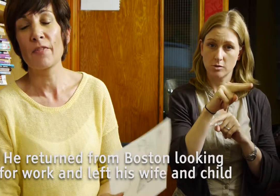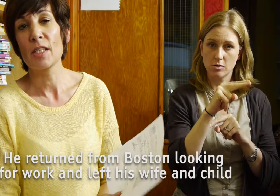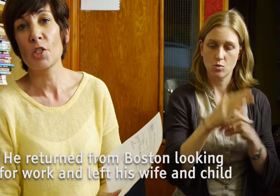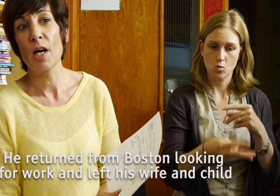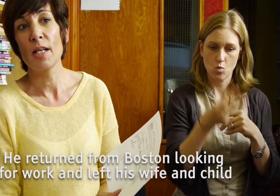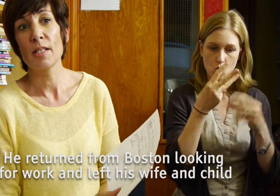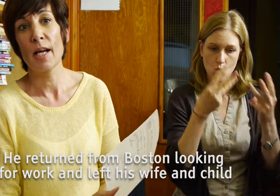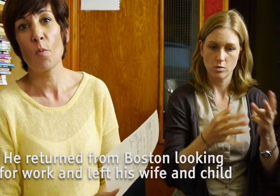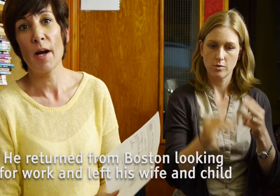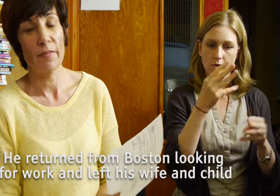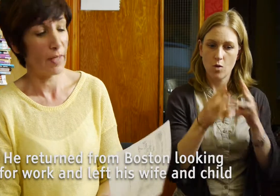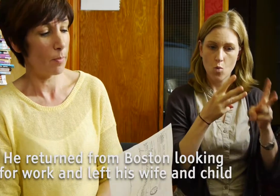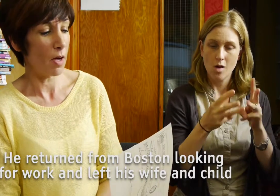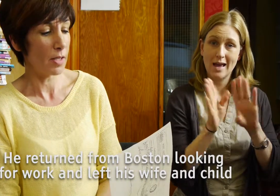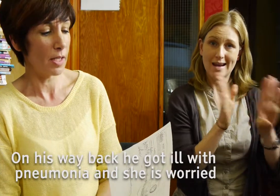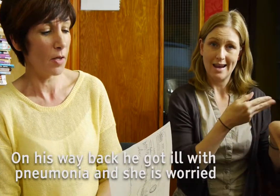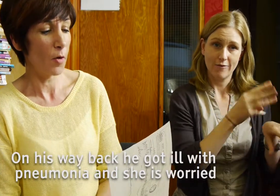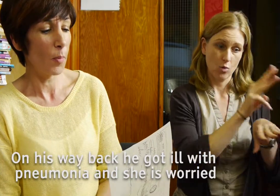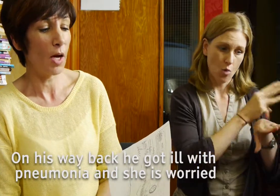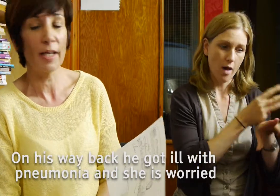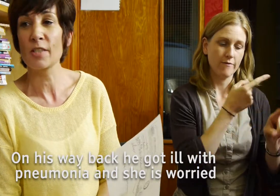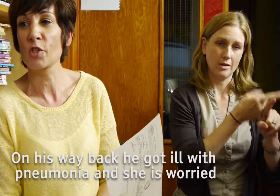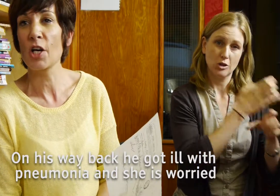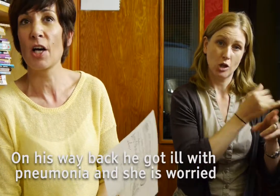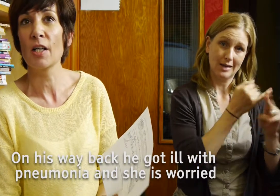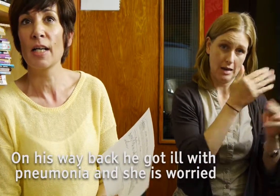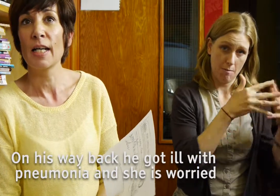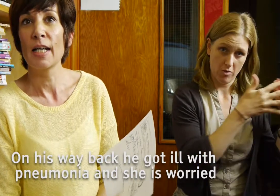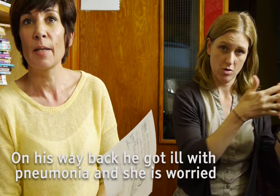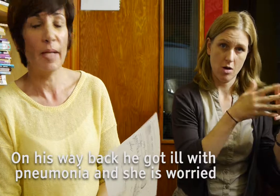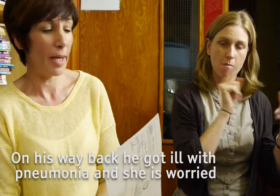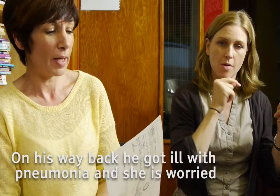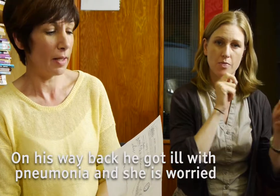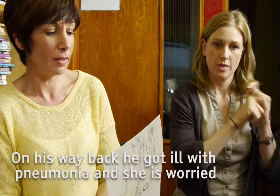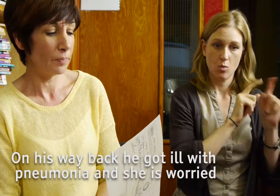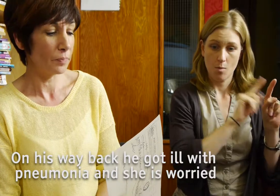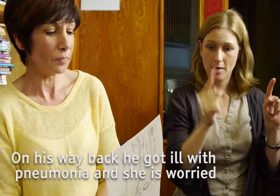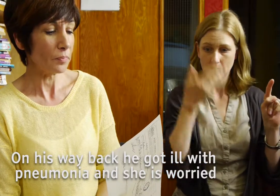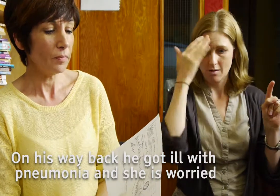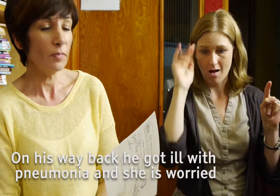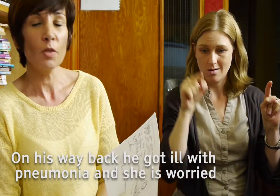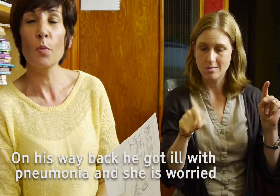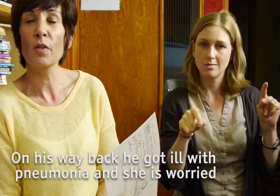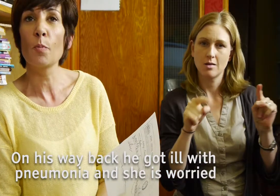his child and wife in Boston. But on his return, he became ill with